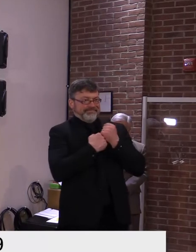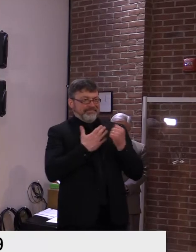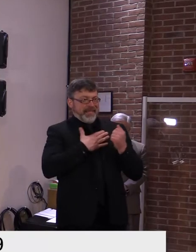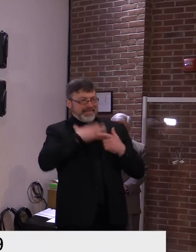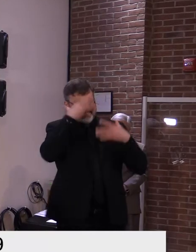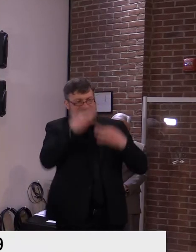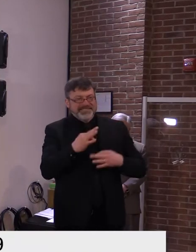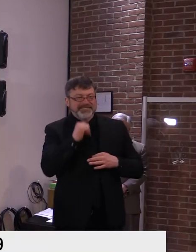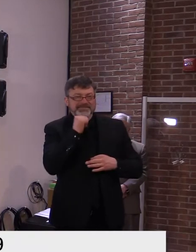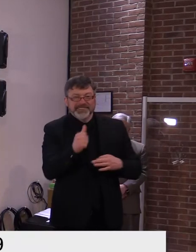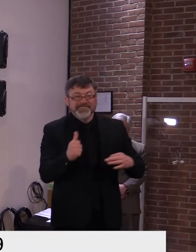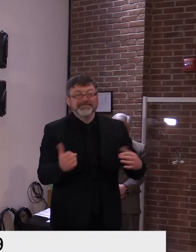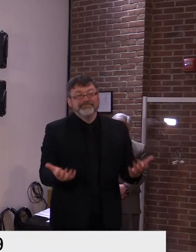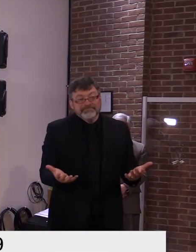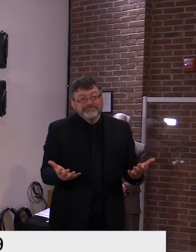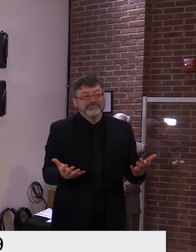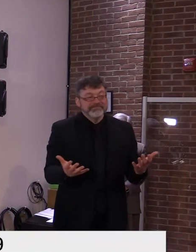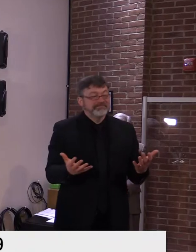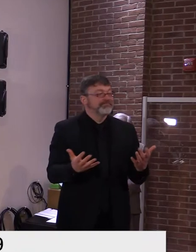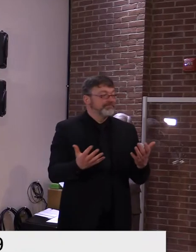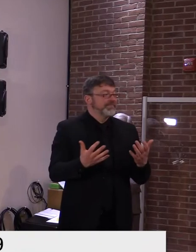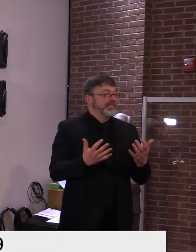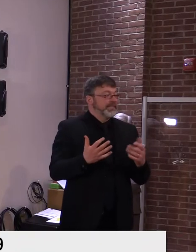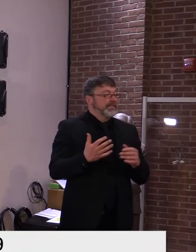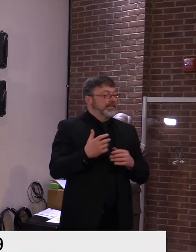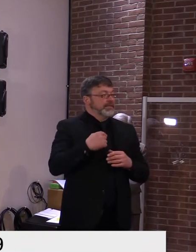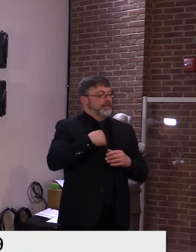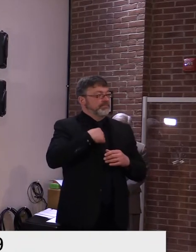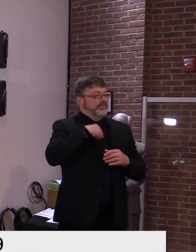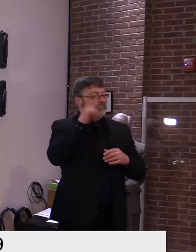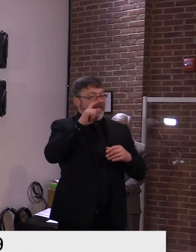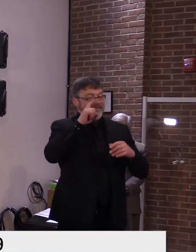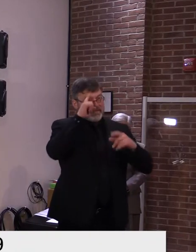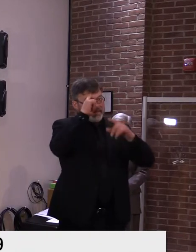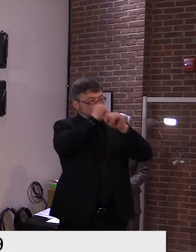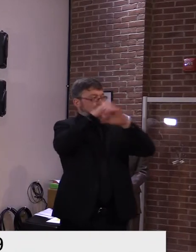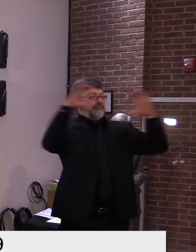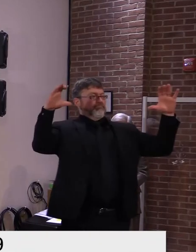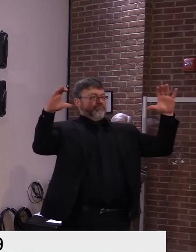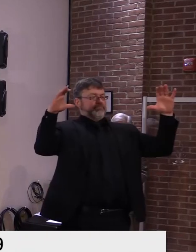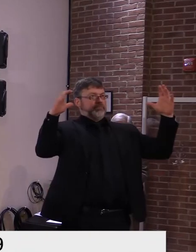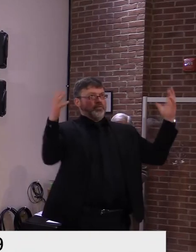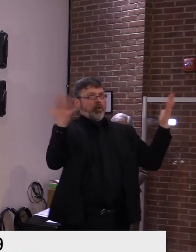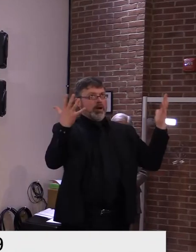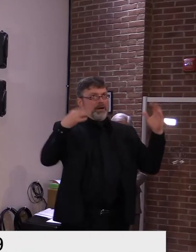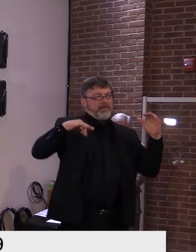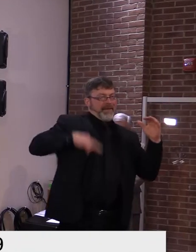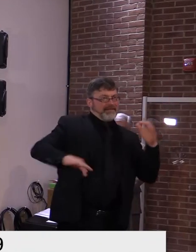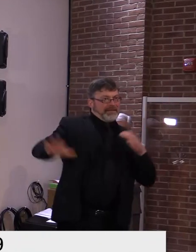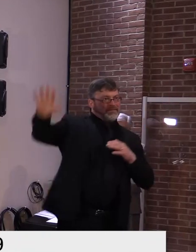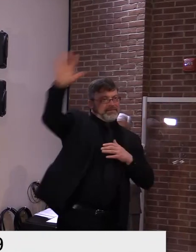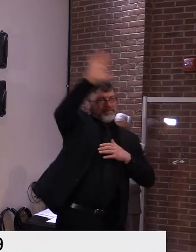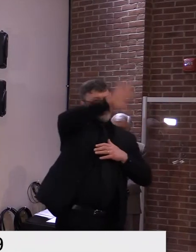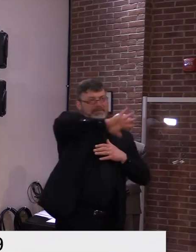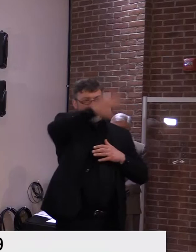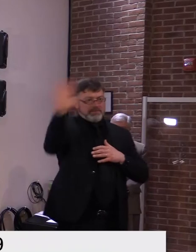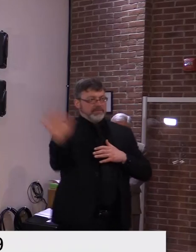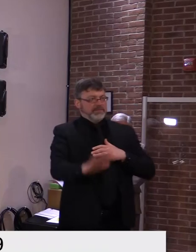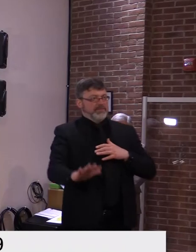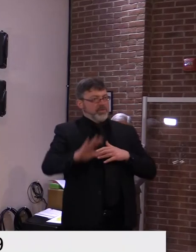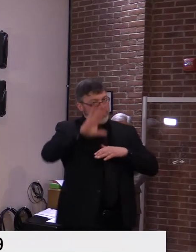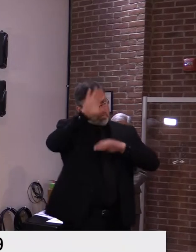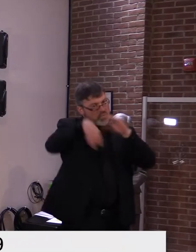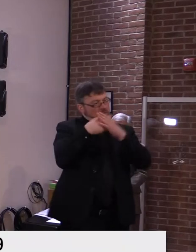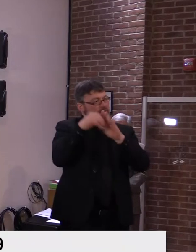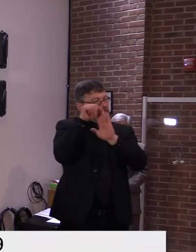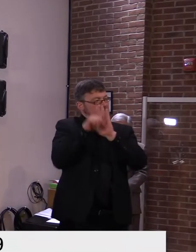these positions, you have to do what you is right for the entire state. So from a financial standpoint, I'm in agreement that something has to be